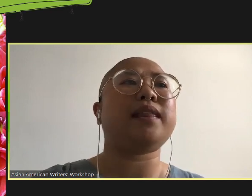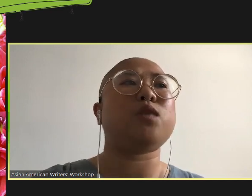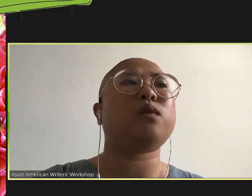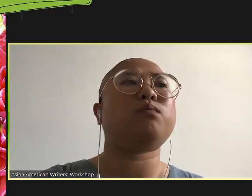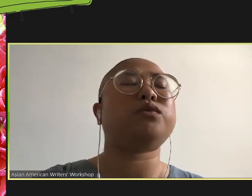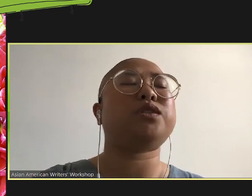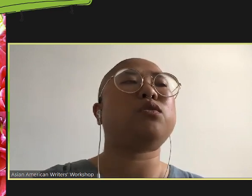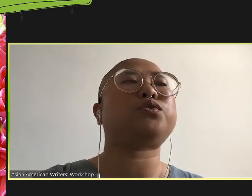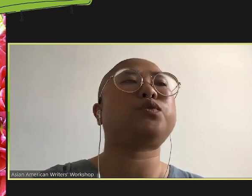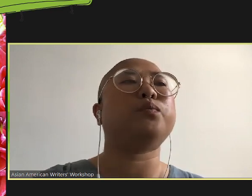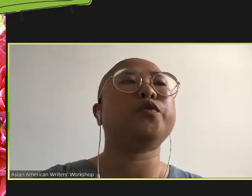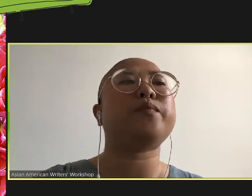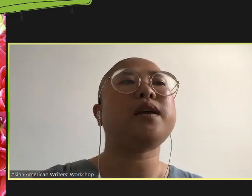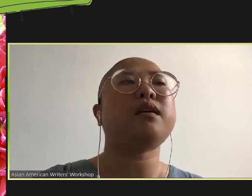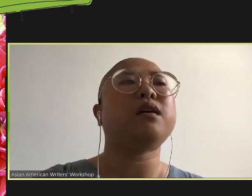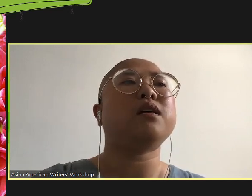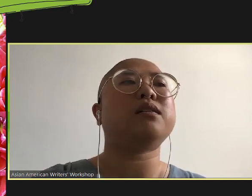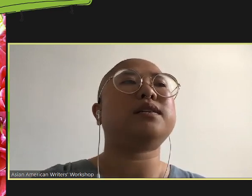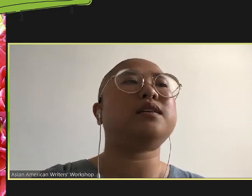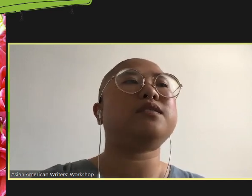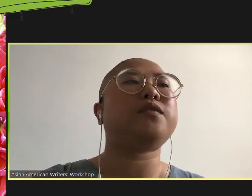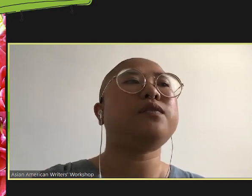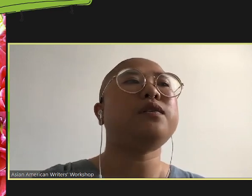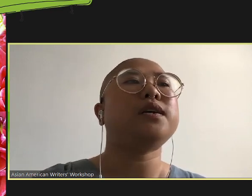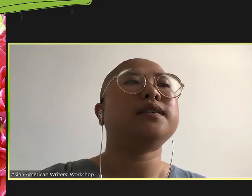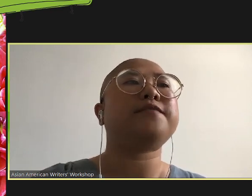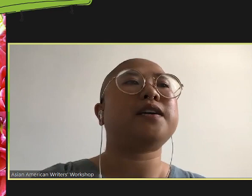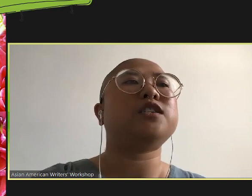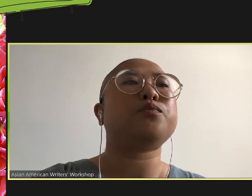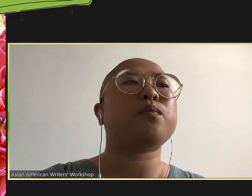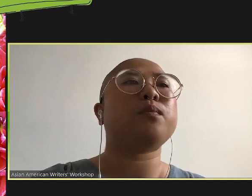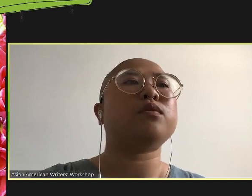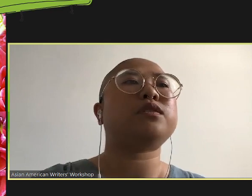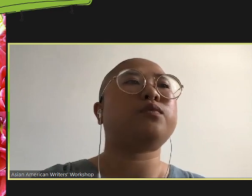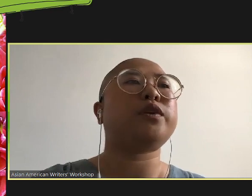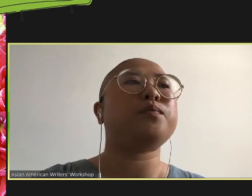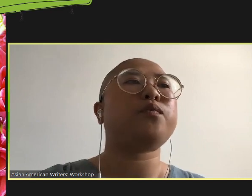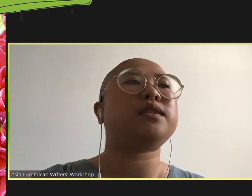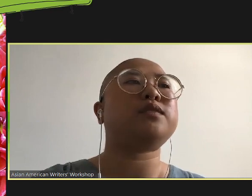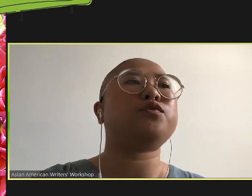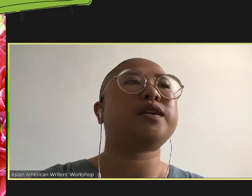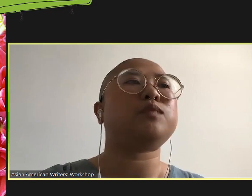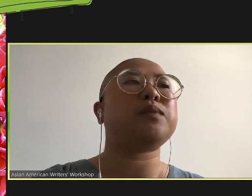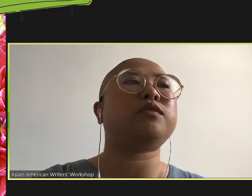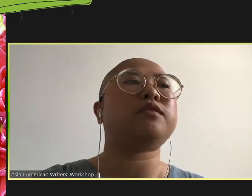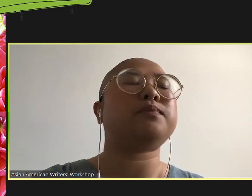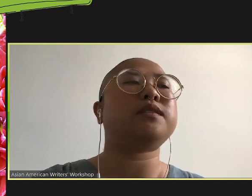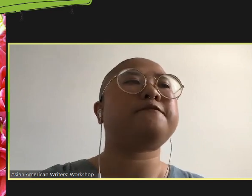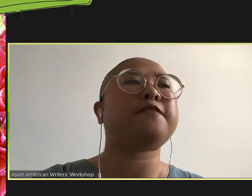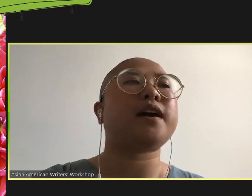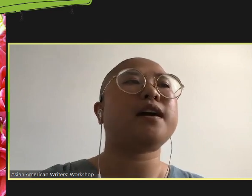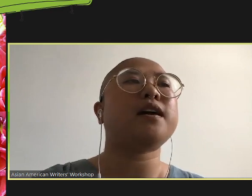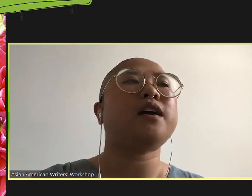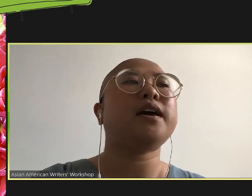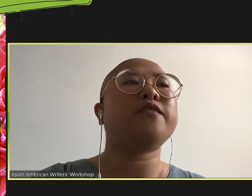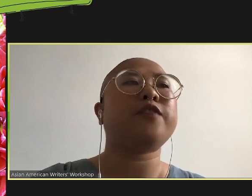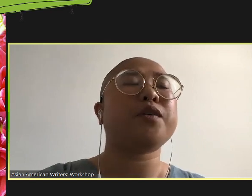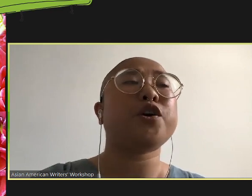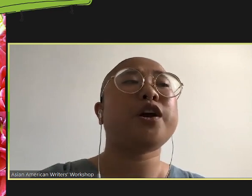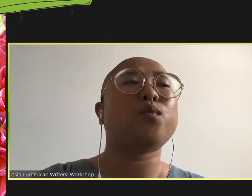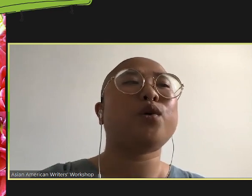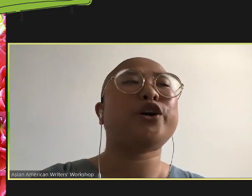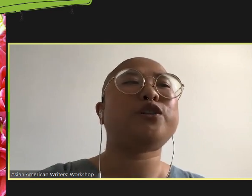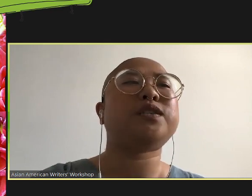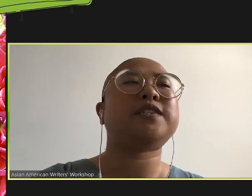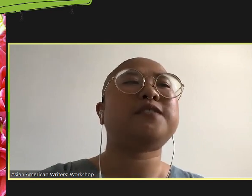a bilingual multicultural movement, Colectivo defends and promotes the human rights of trans people to build a